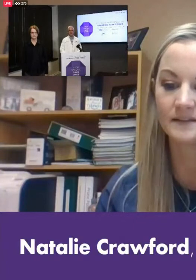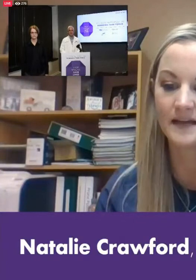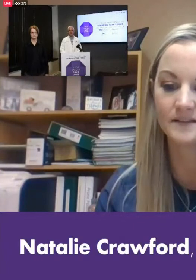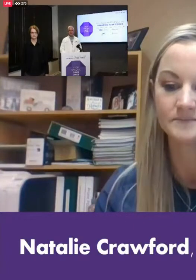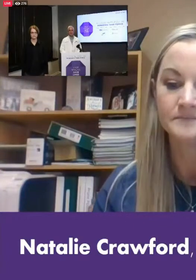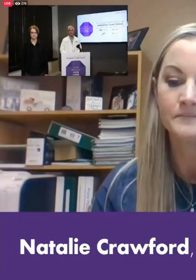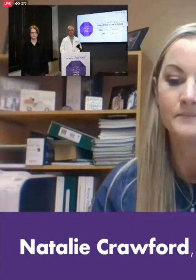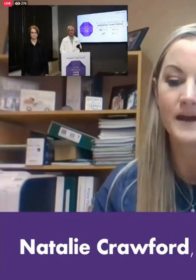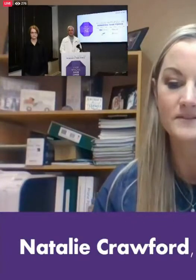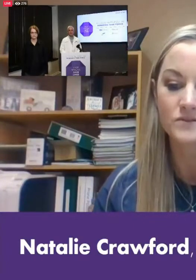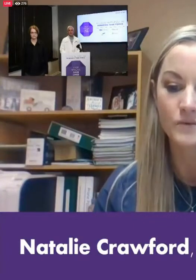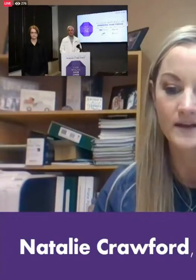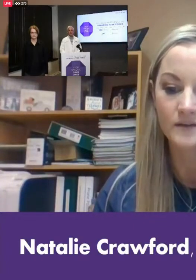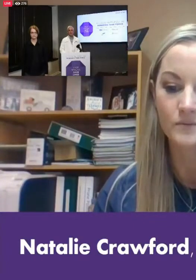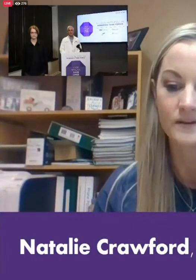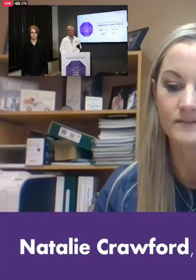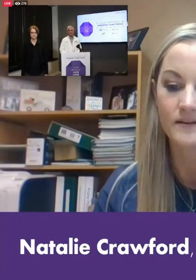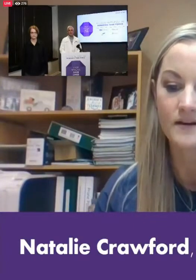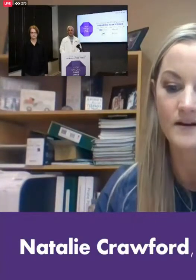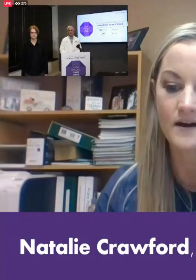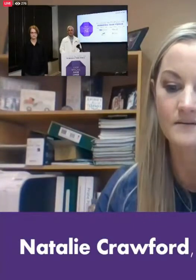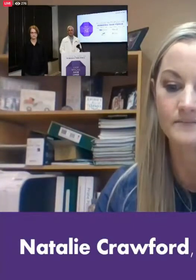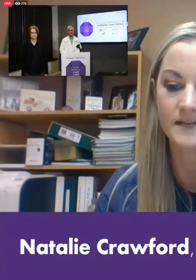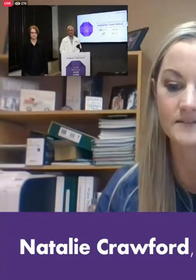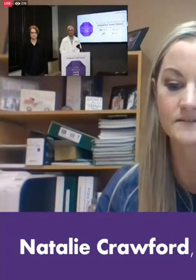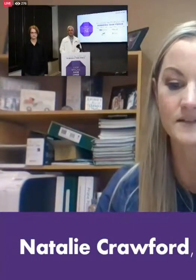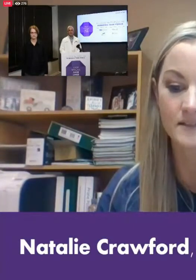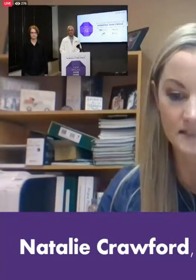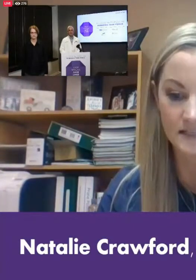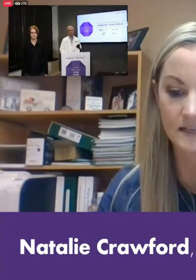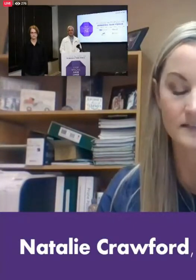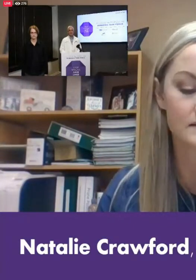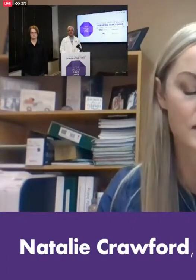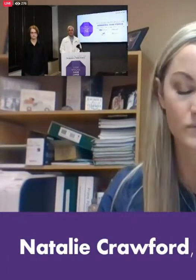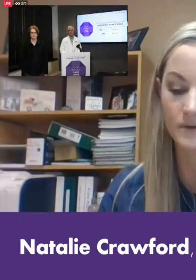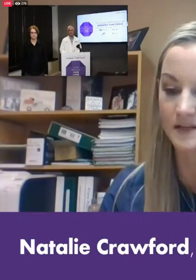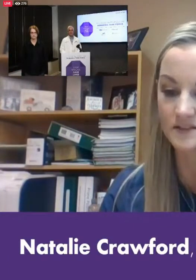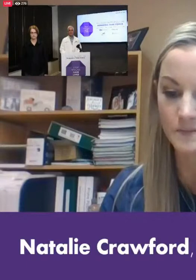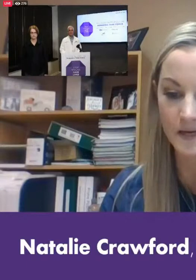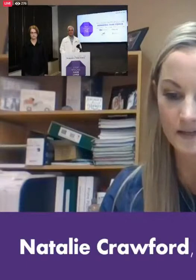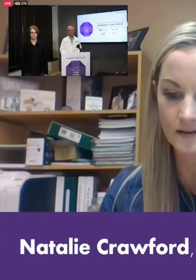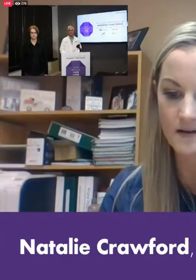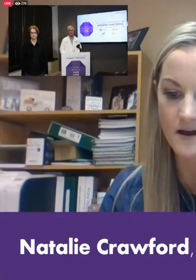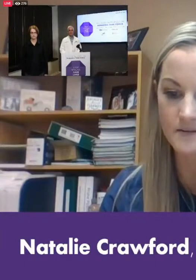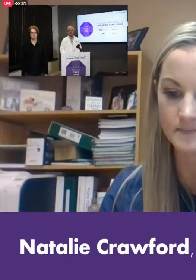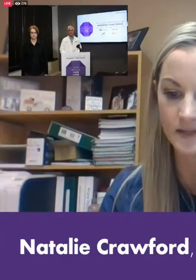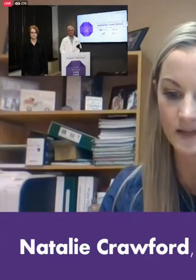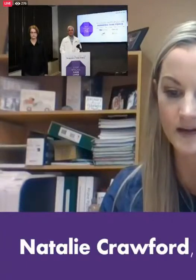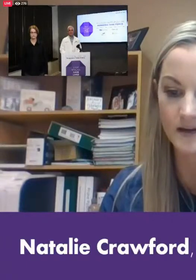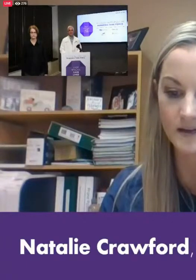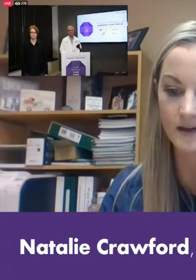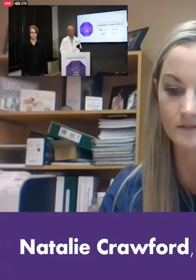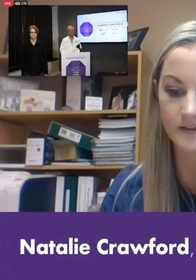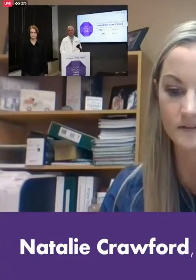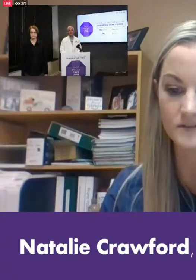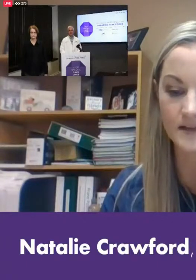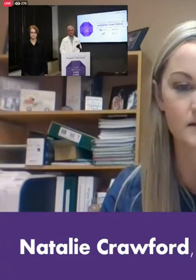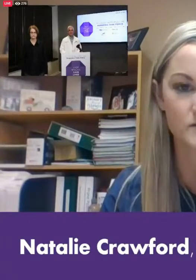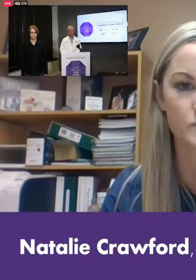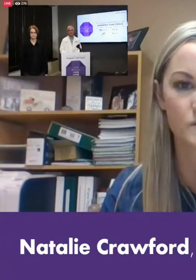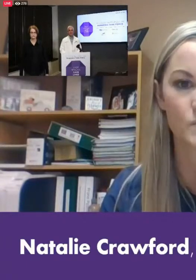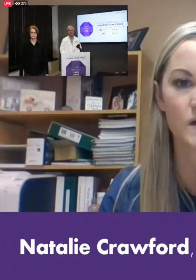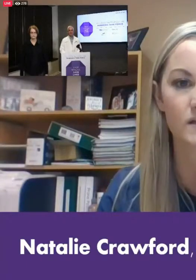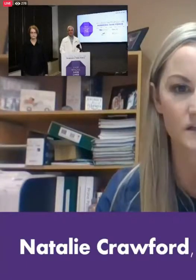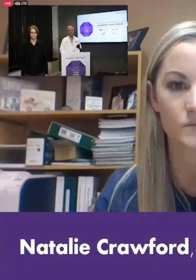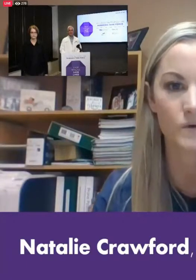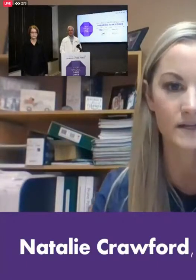So a man that passed away with his dignity. He did not want to be intubated. He got a final